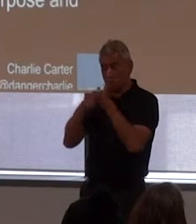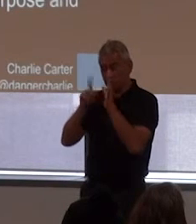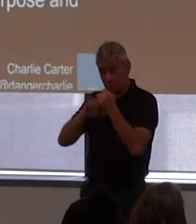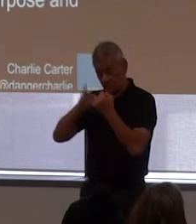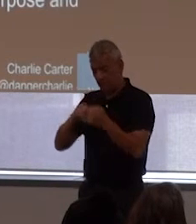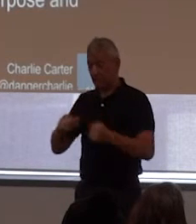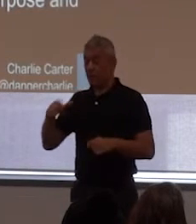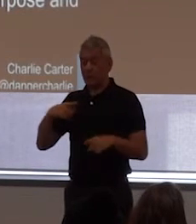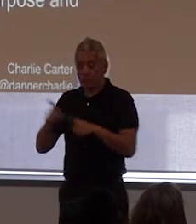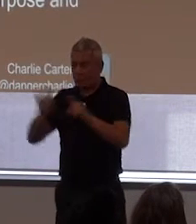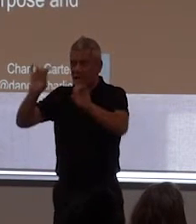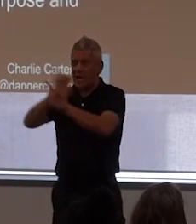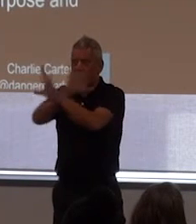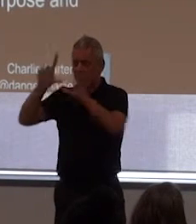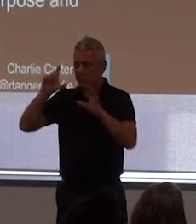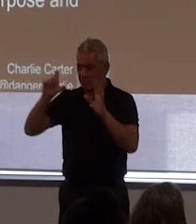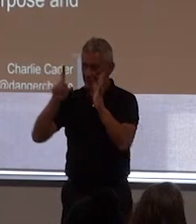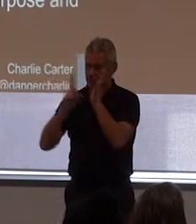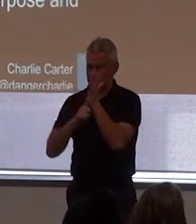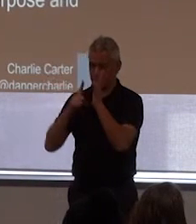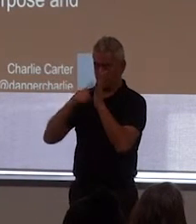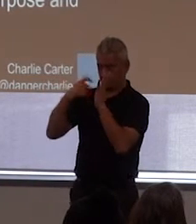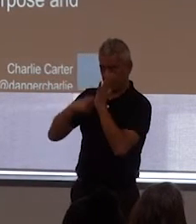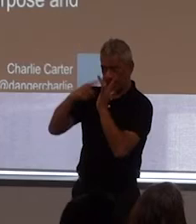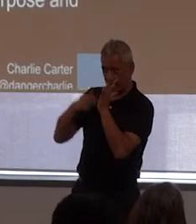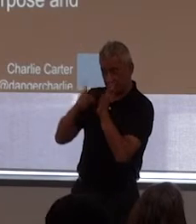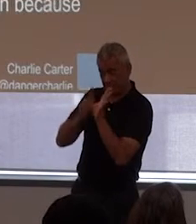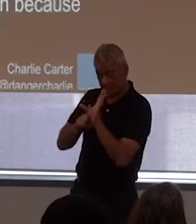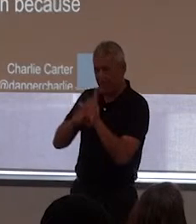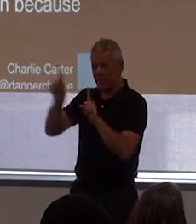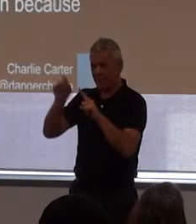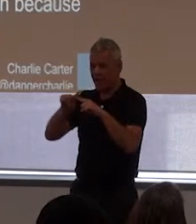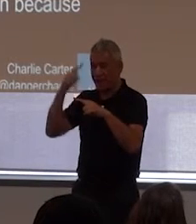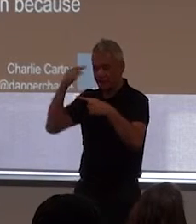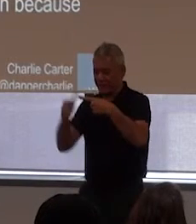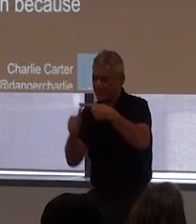and simplicity. And think accessibility first, if you can.